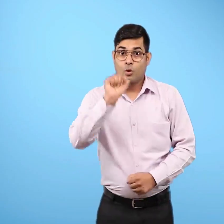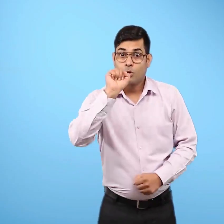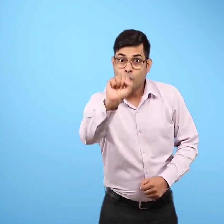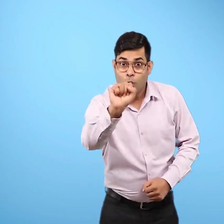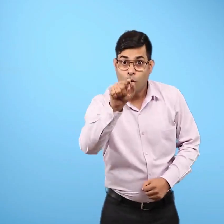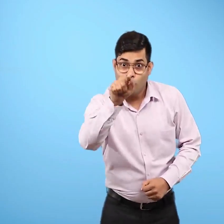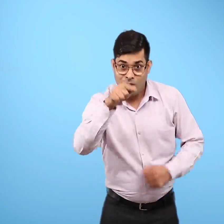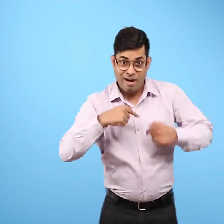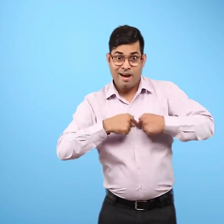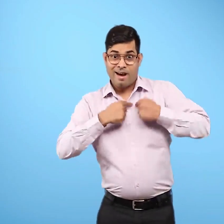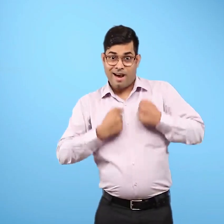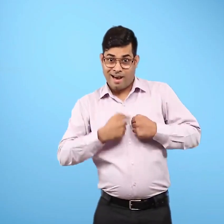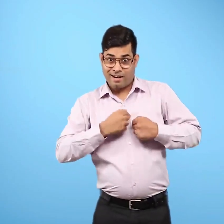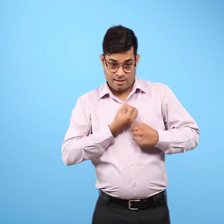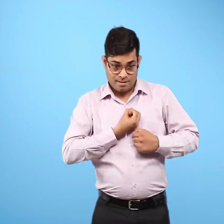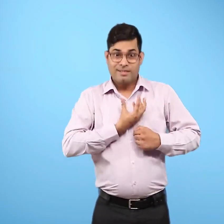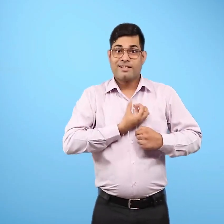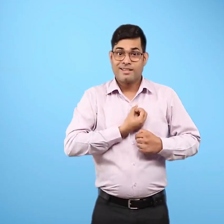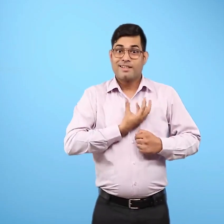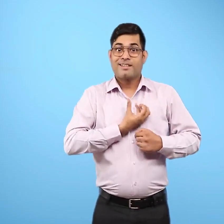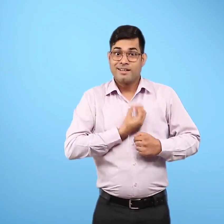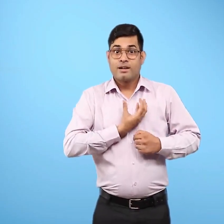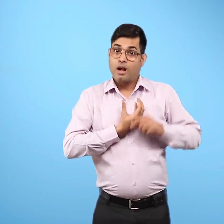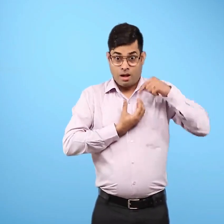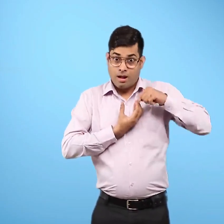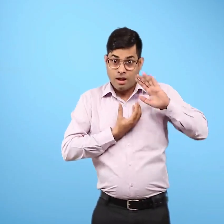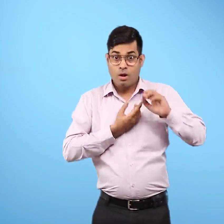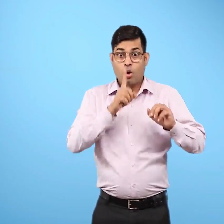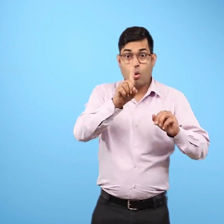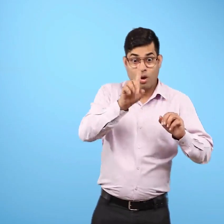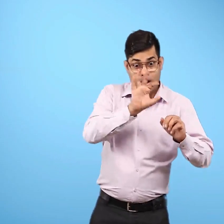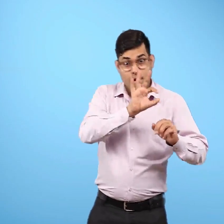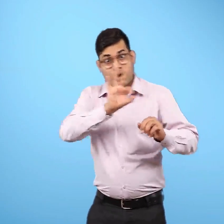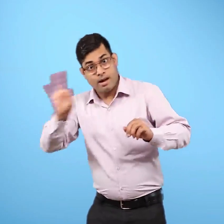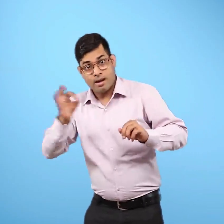Count your own heartbeats to find out how many times your heart beats in 1 week.